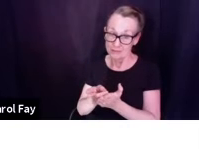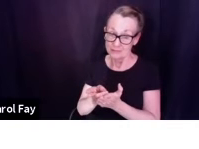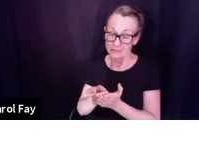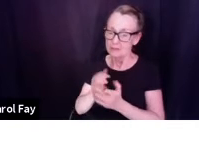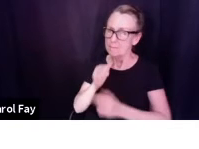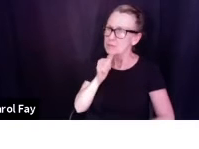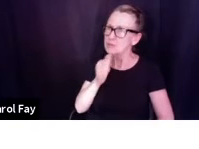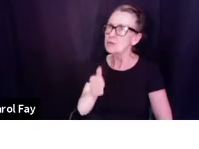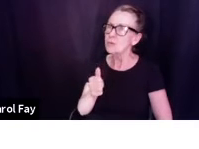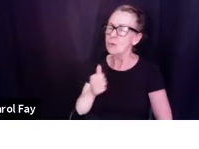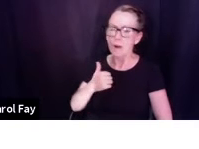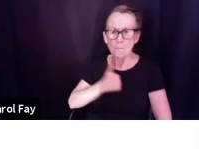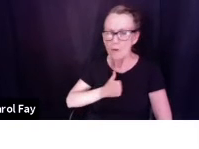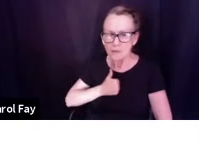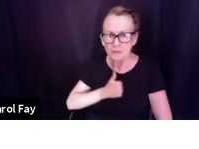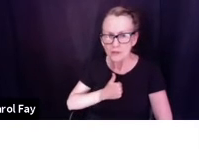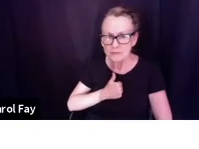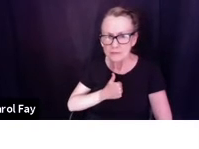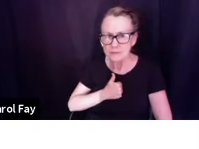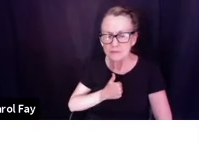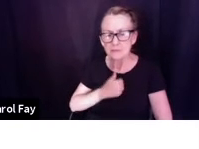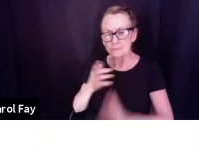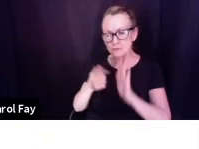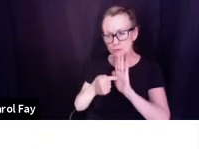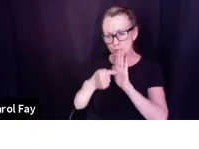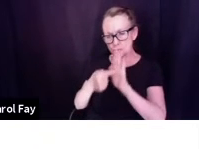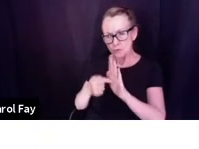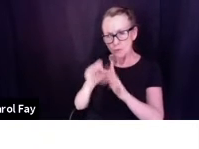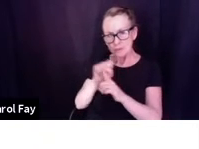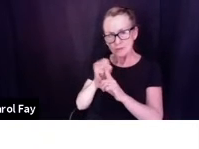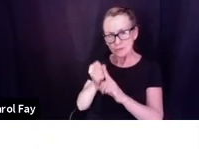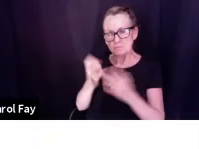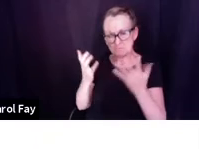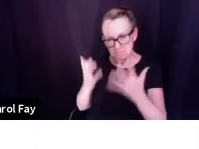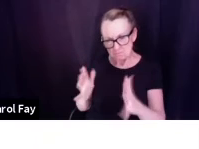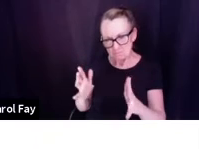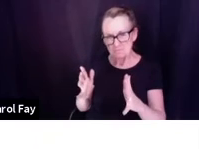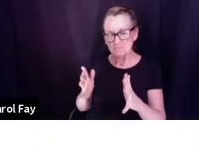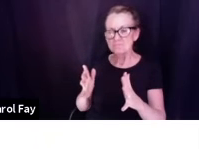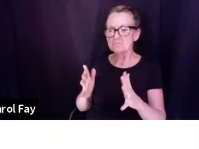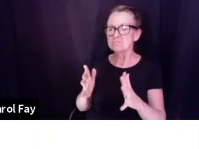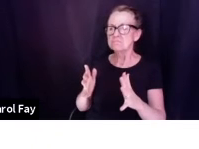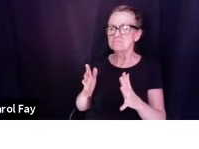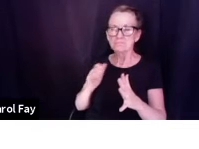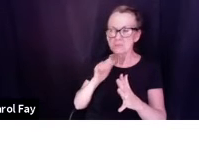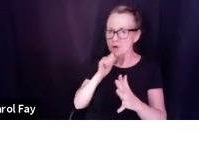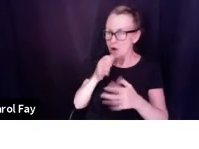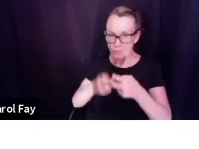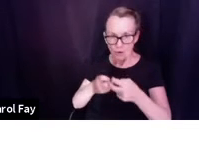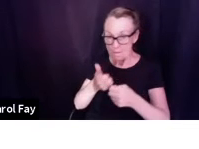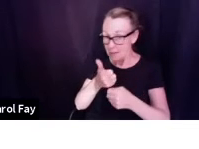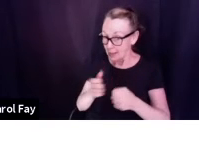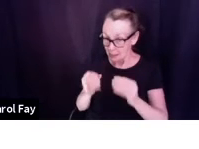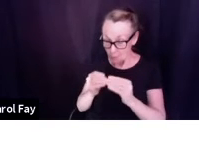don't apologize. Show that the situation has ended, it was no longer a factor. Reiterate